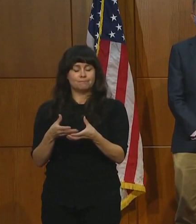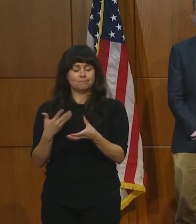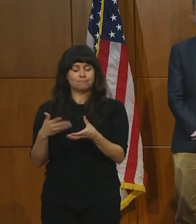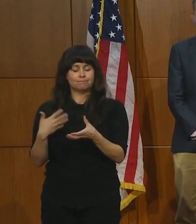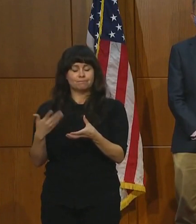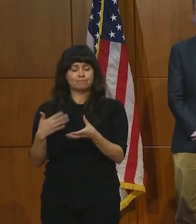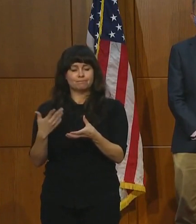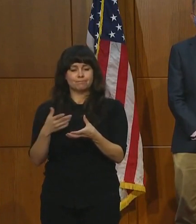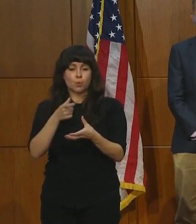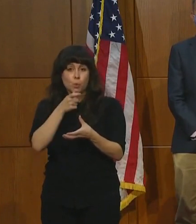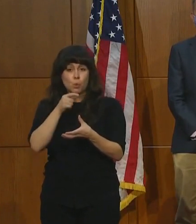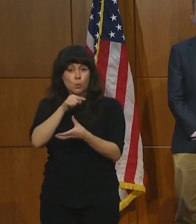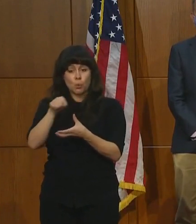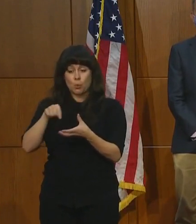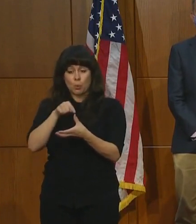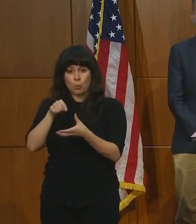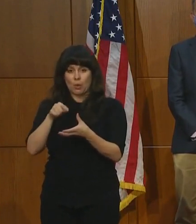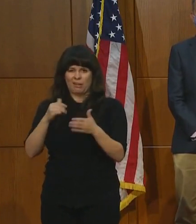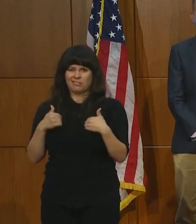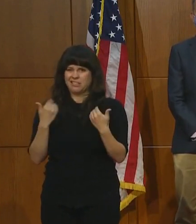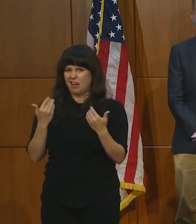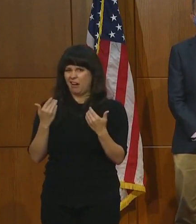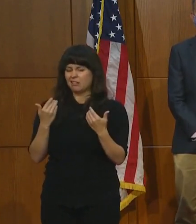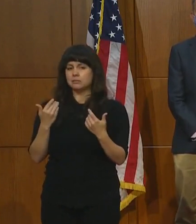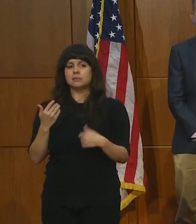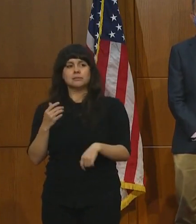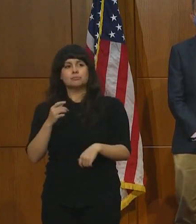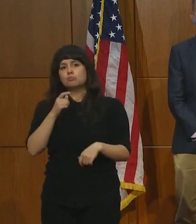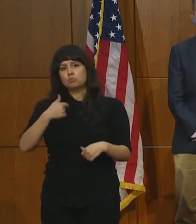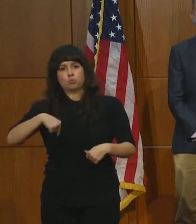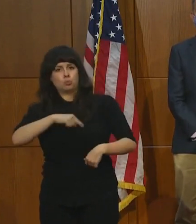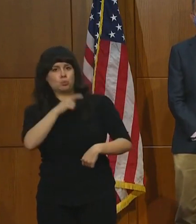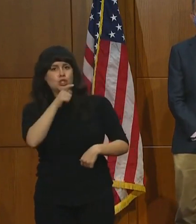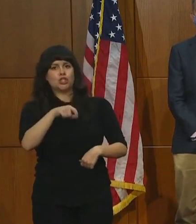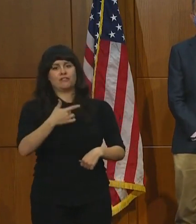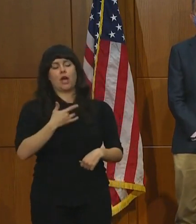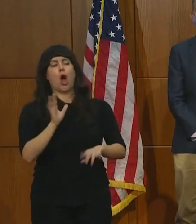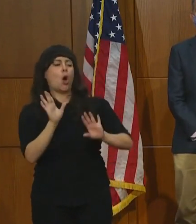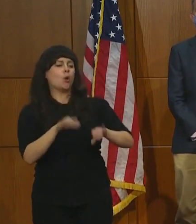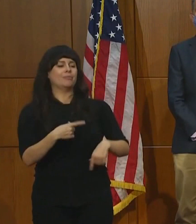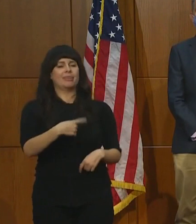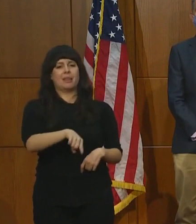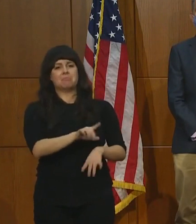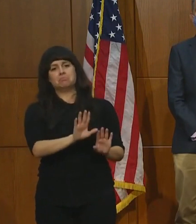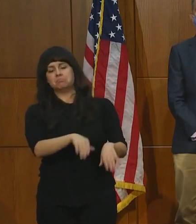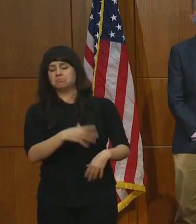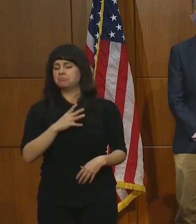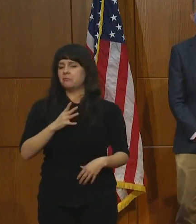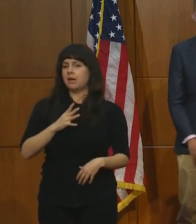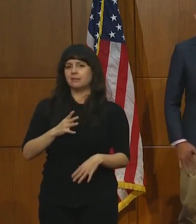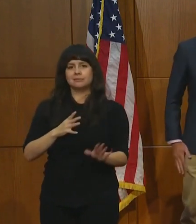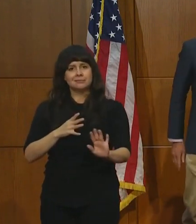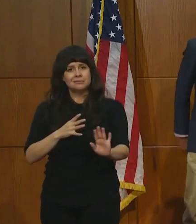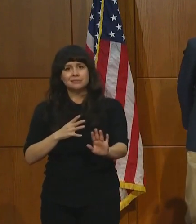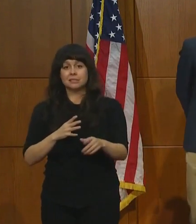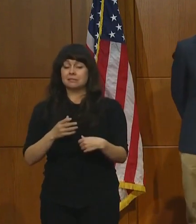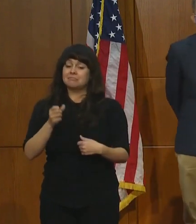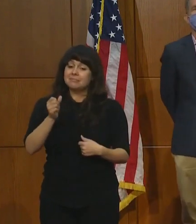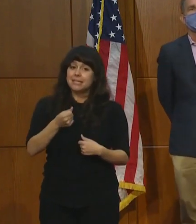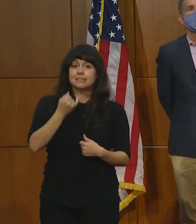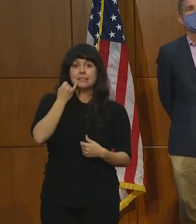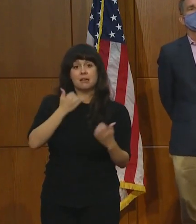the younger age group should not make us feel complacent. While it's true that the younger you are, the